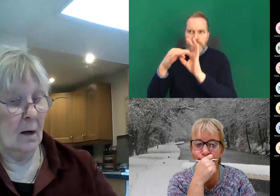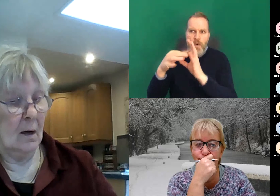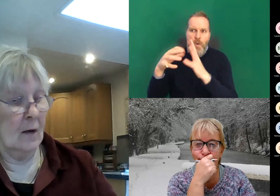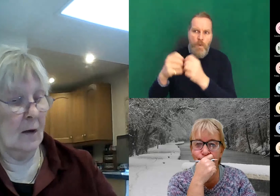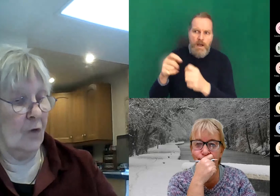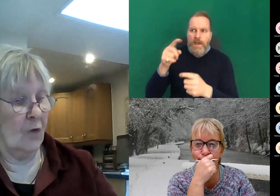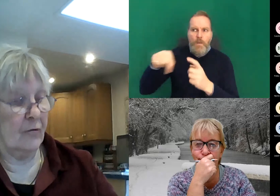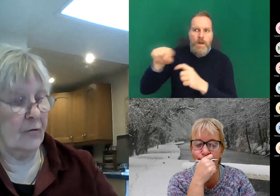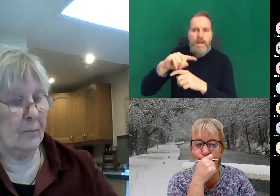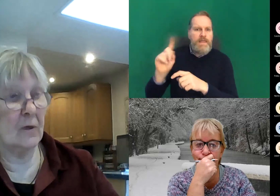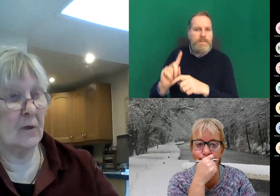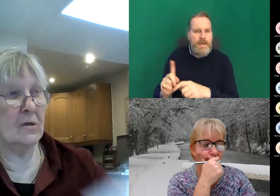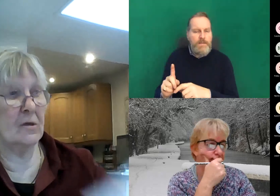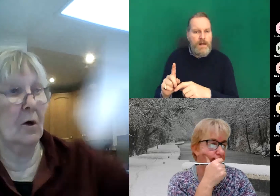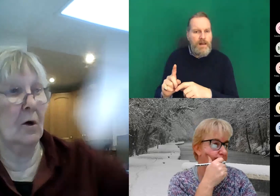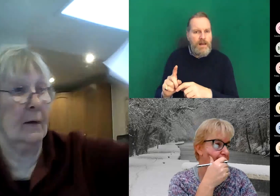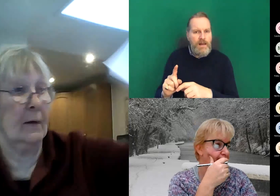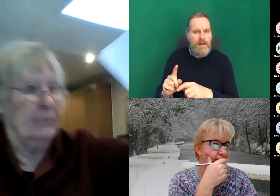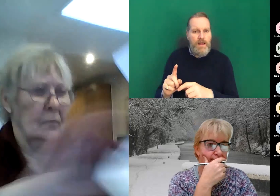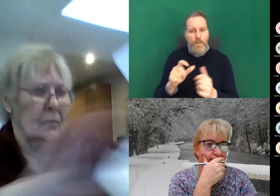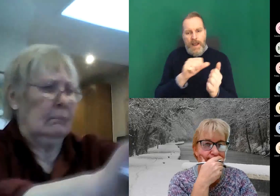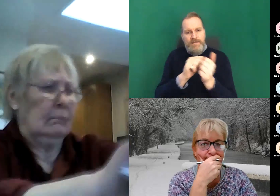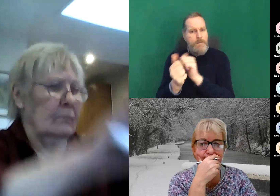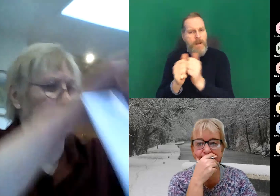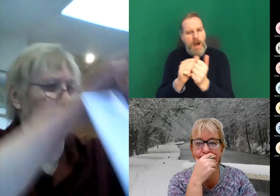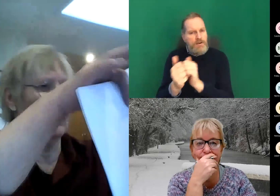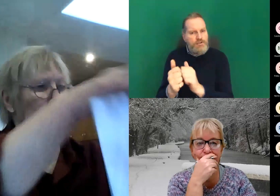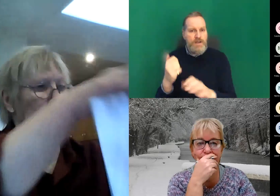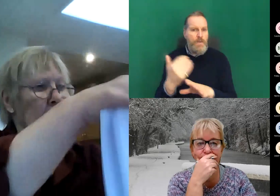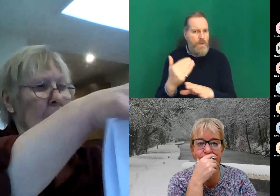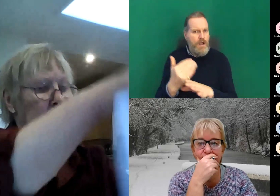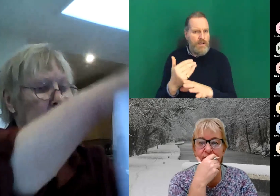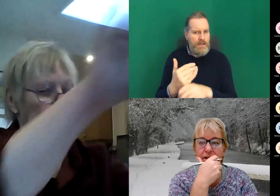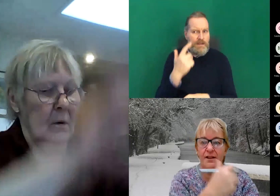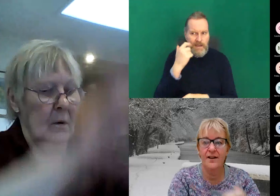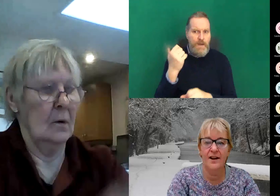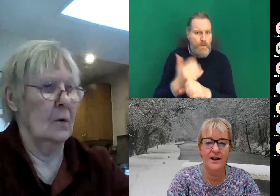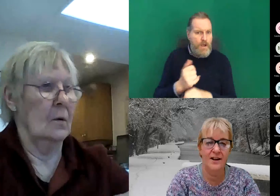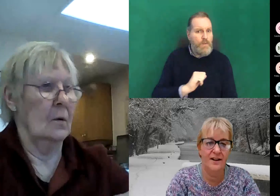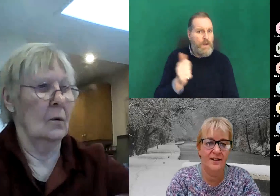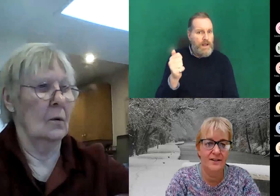gain and offer from partnership working.